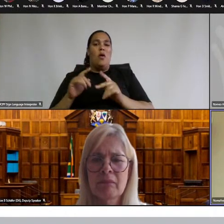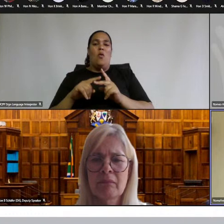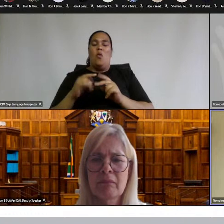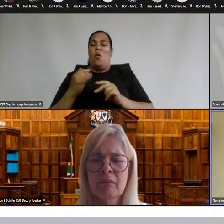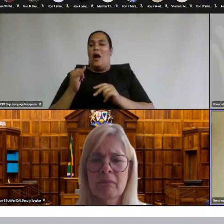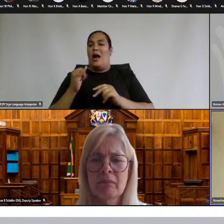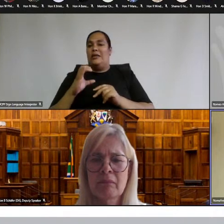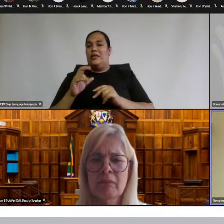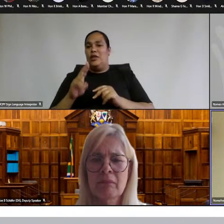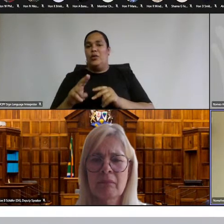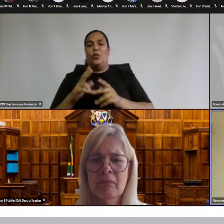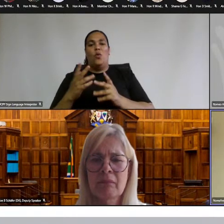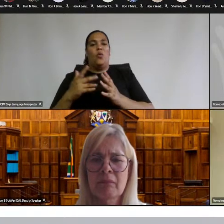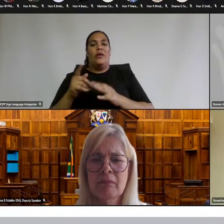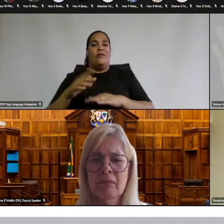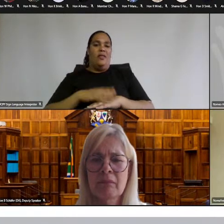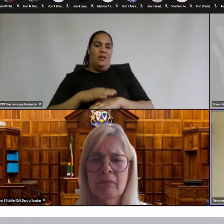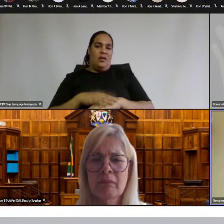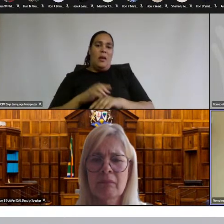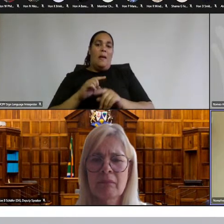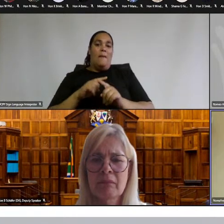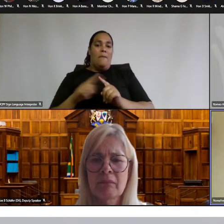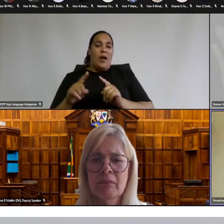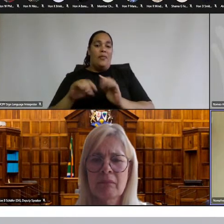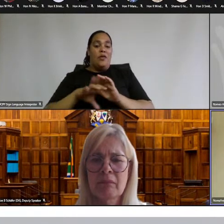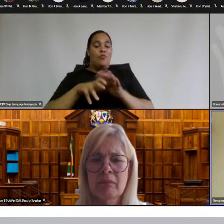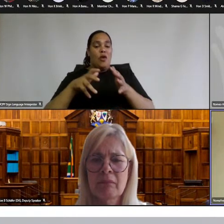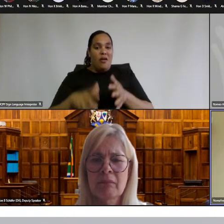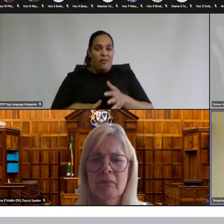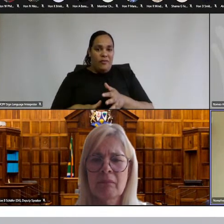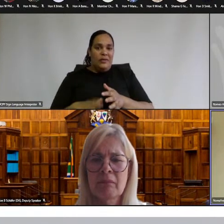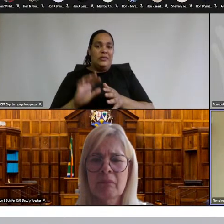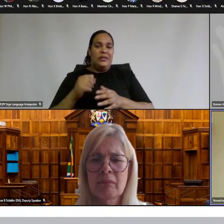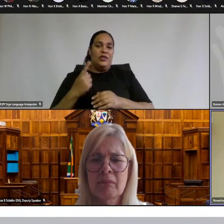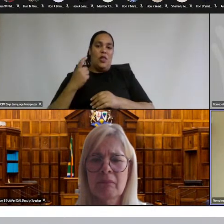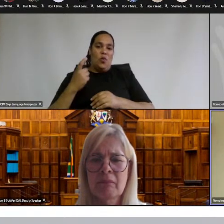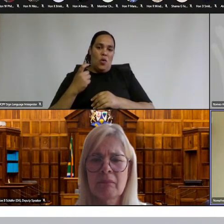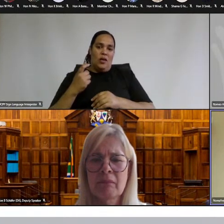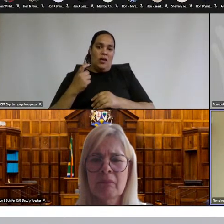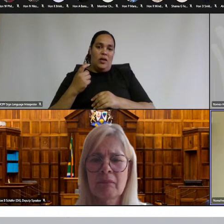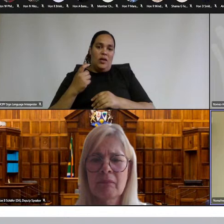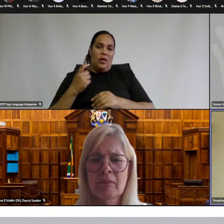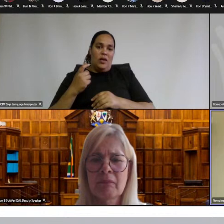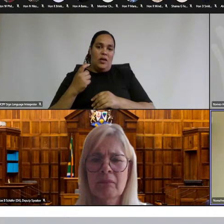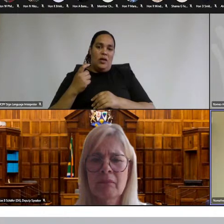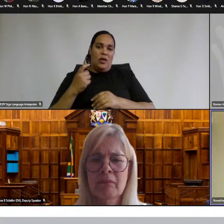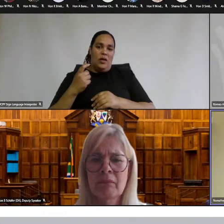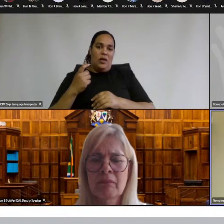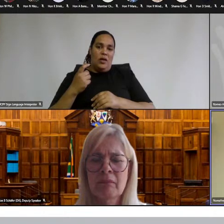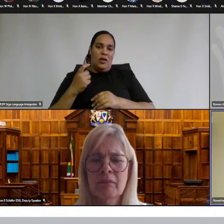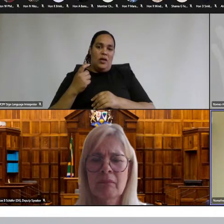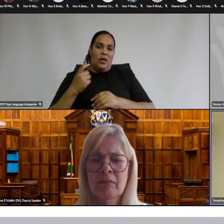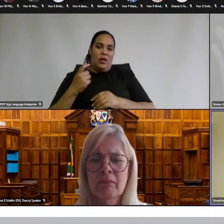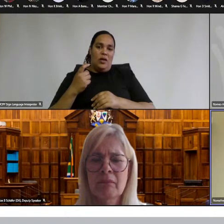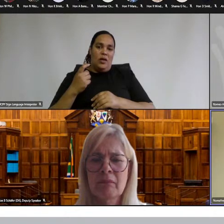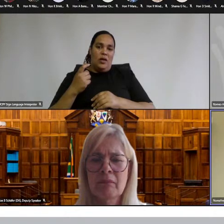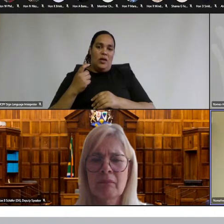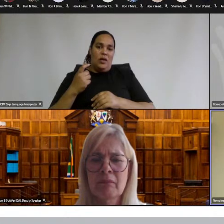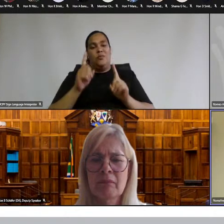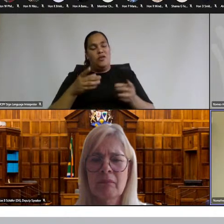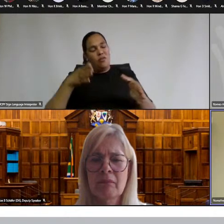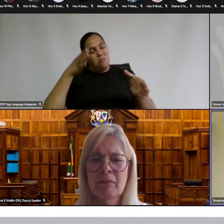ICU nurses during that time. The province is the province that has got the highest number of